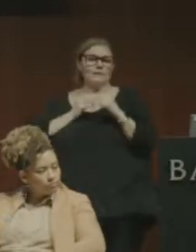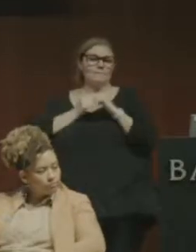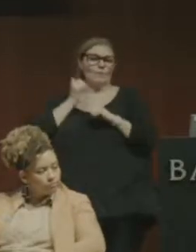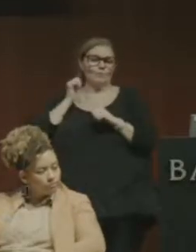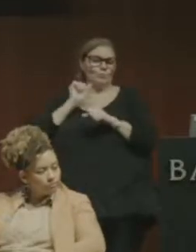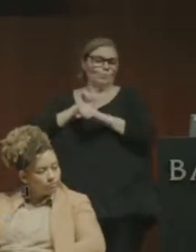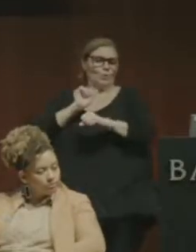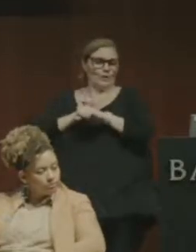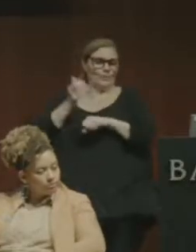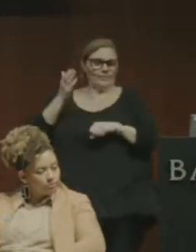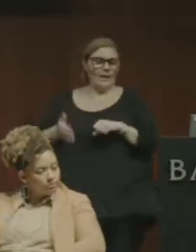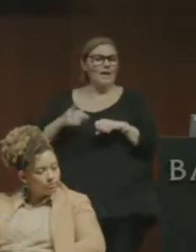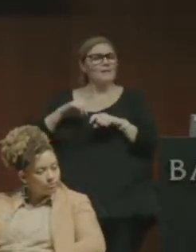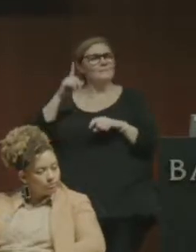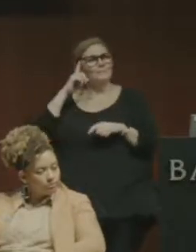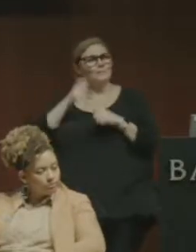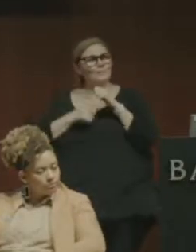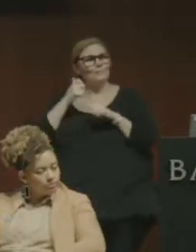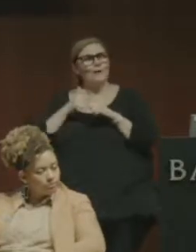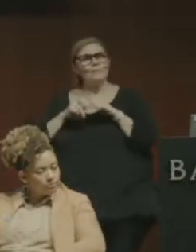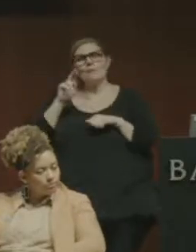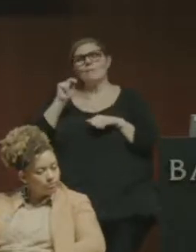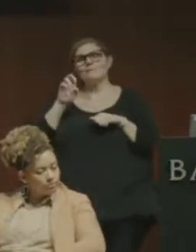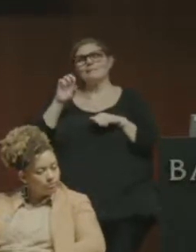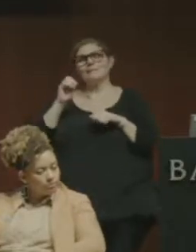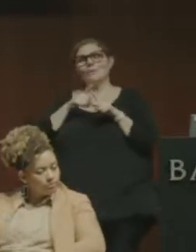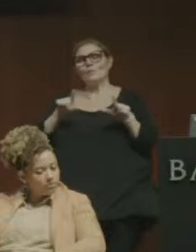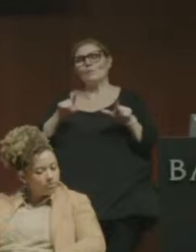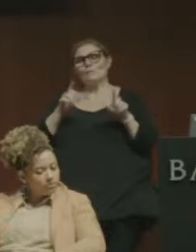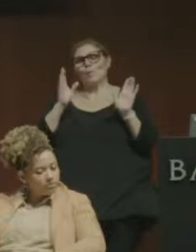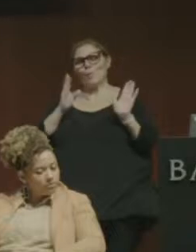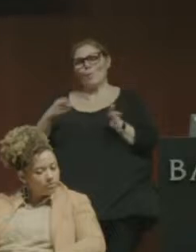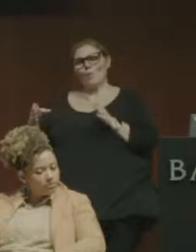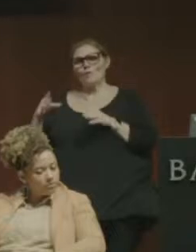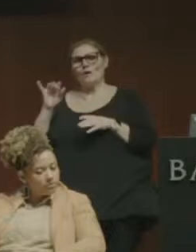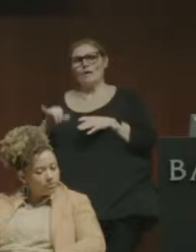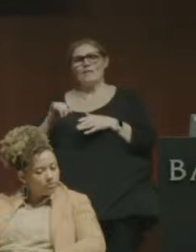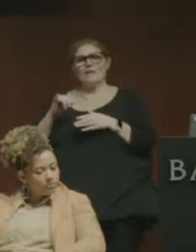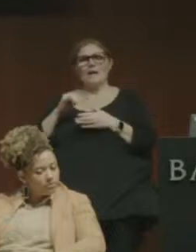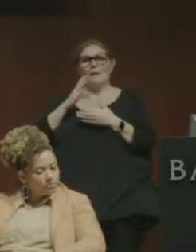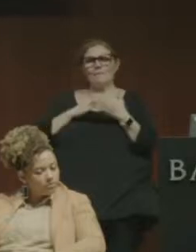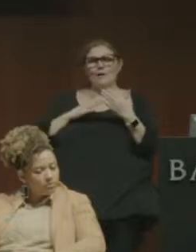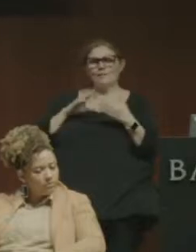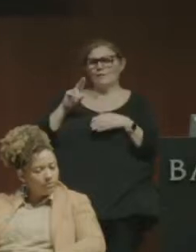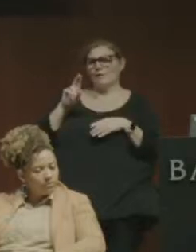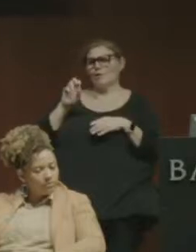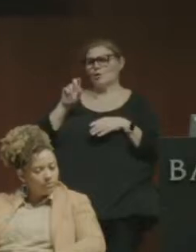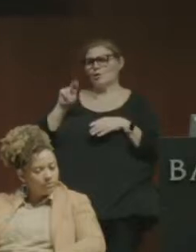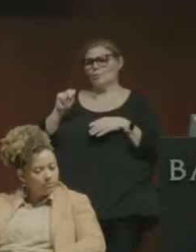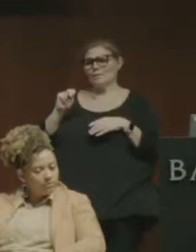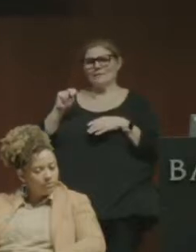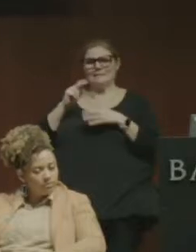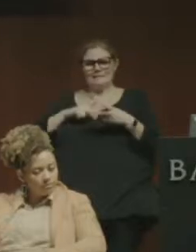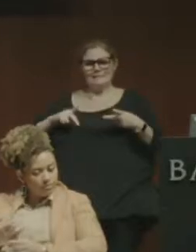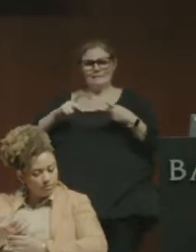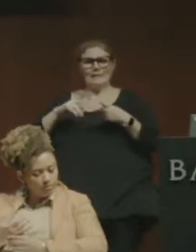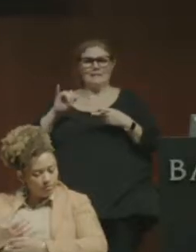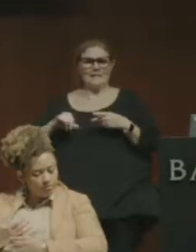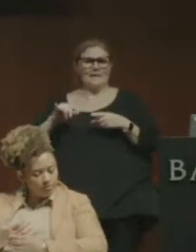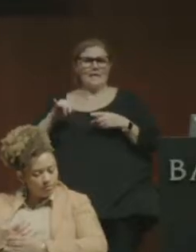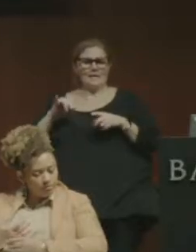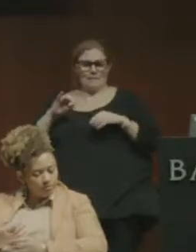where most Black women work. The problem, though, is neoliberal order and the carceral organization of urban spaces, increasingly